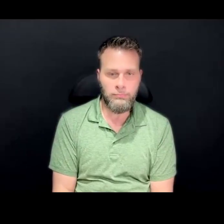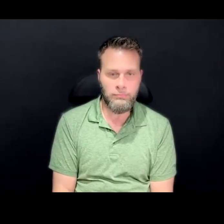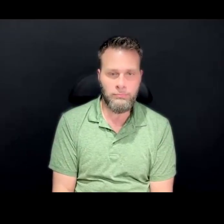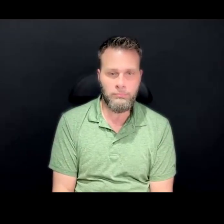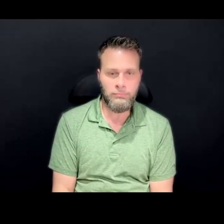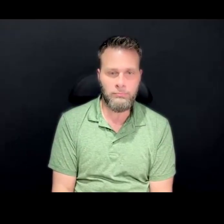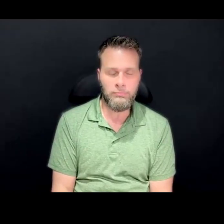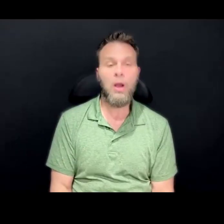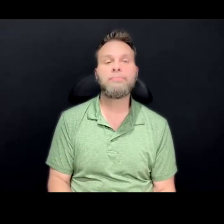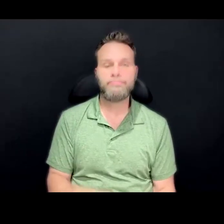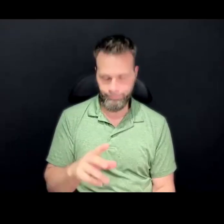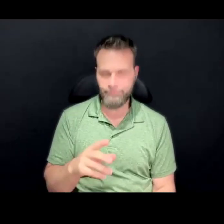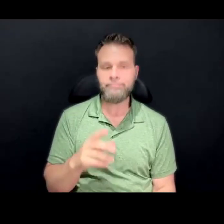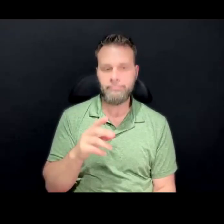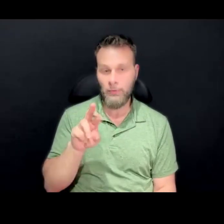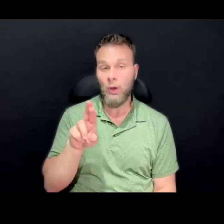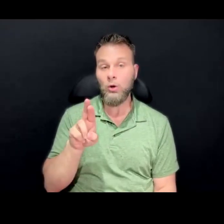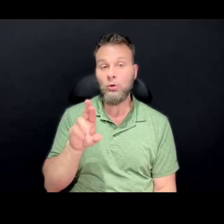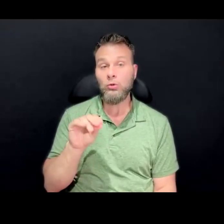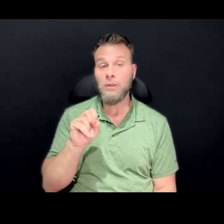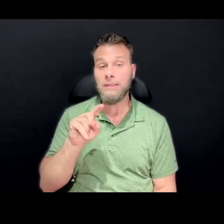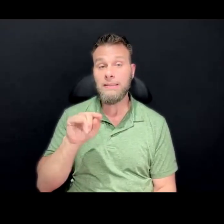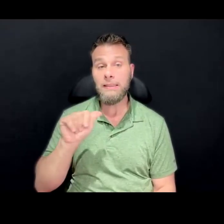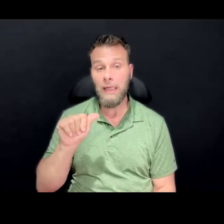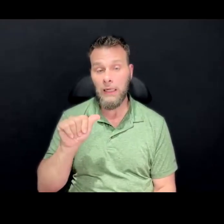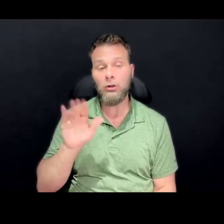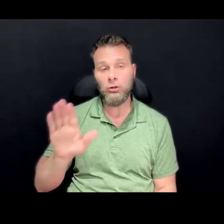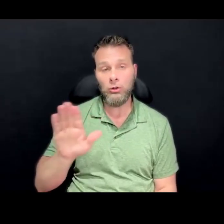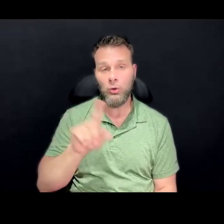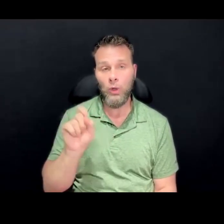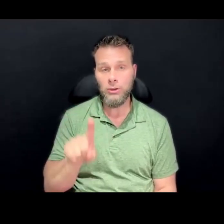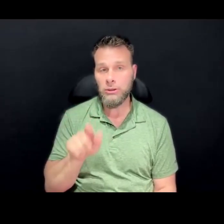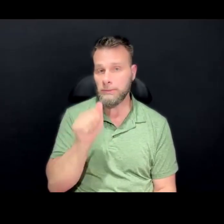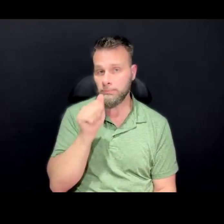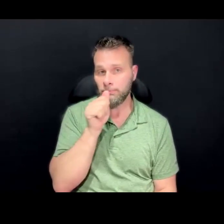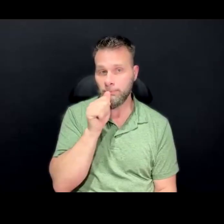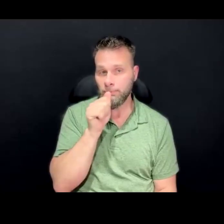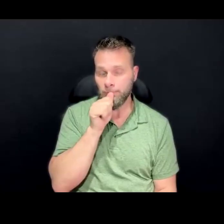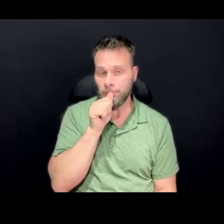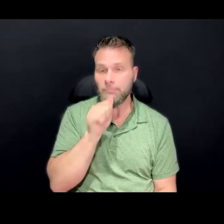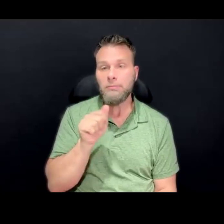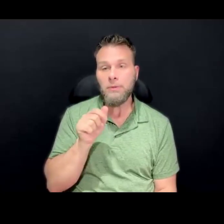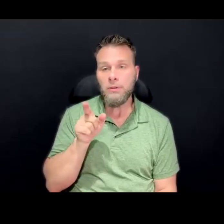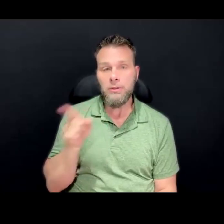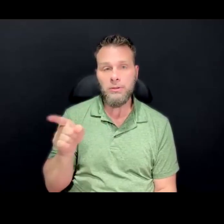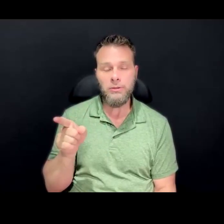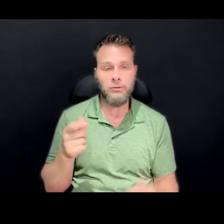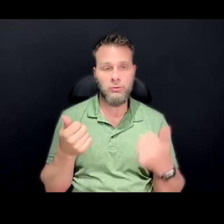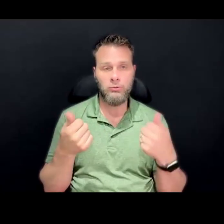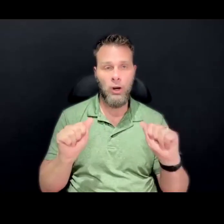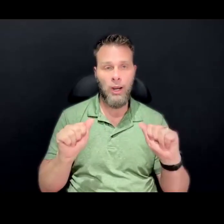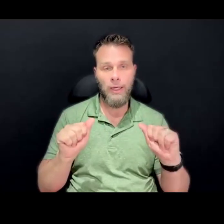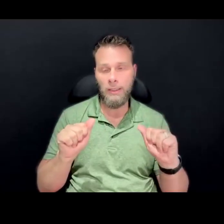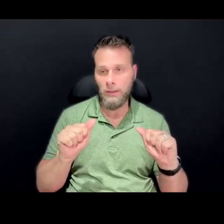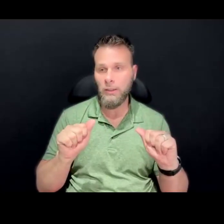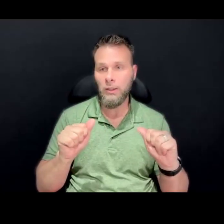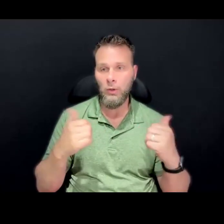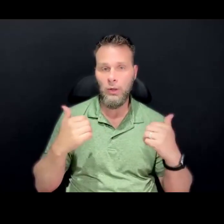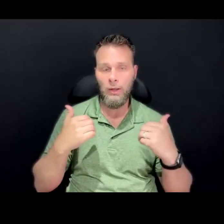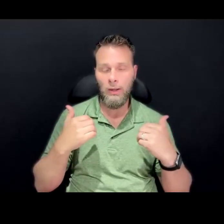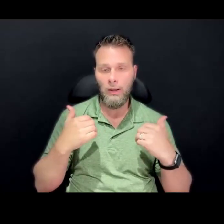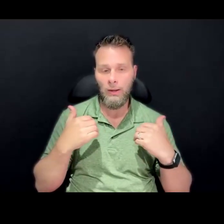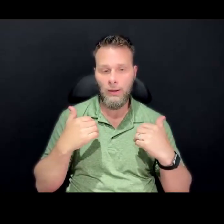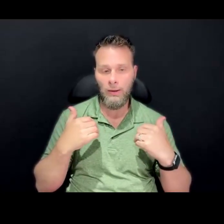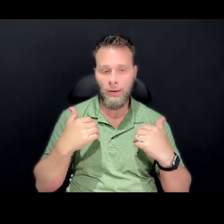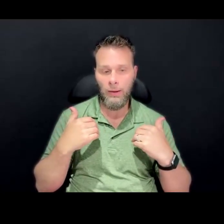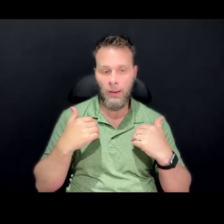So Rosita's question is very personal. She's trying to transfer a kid